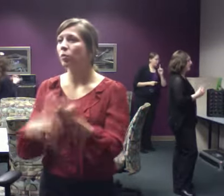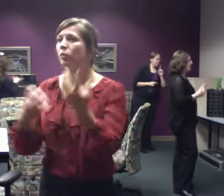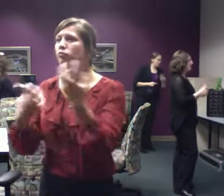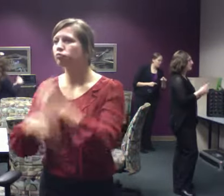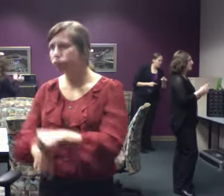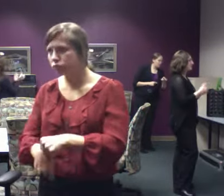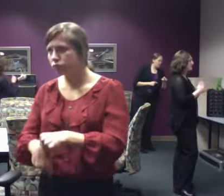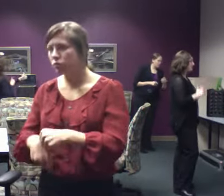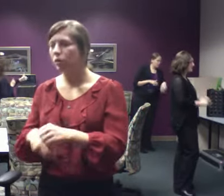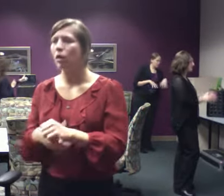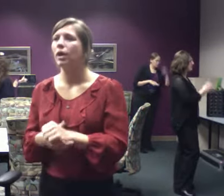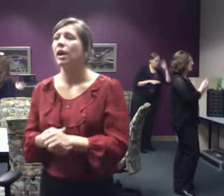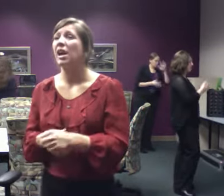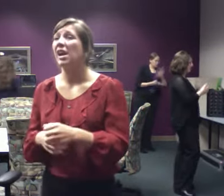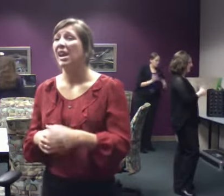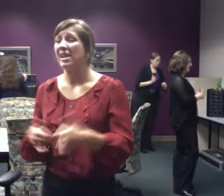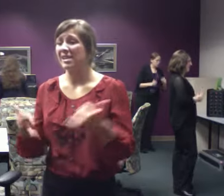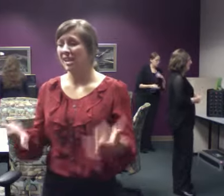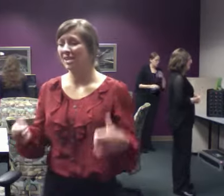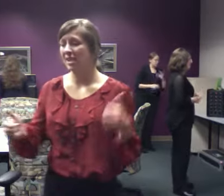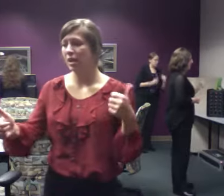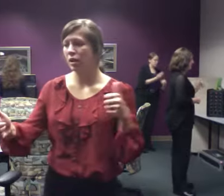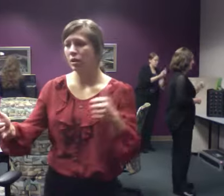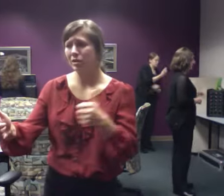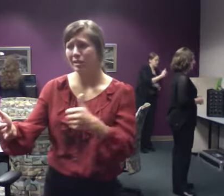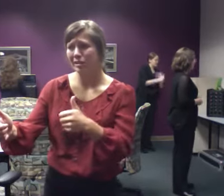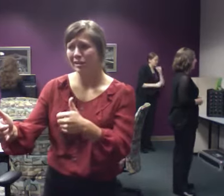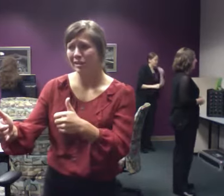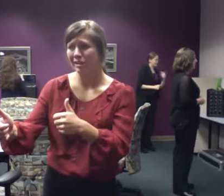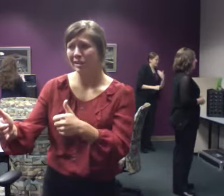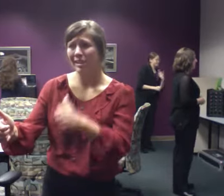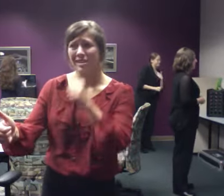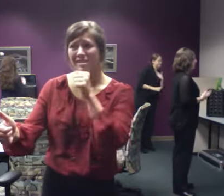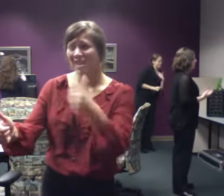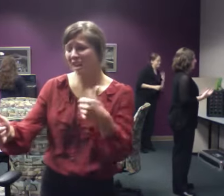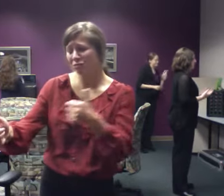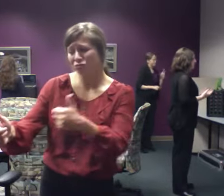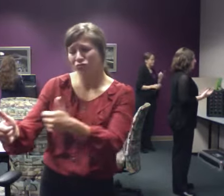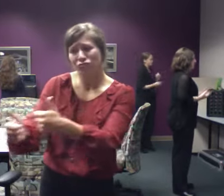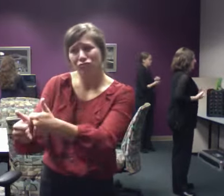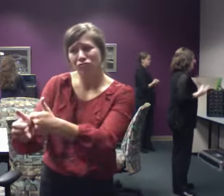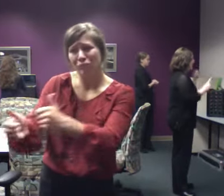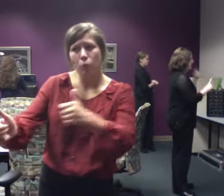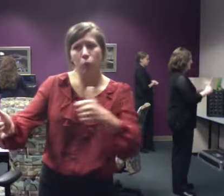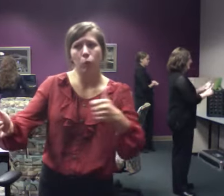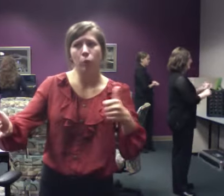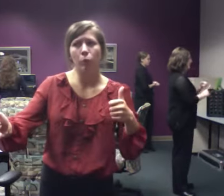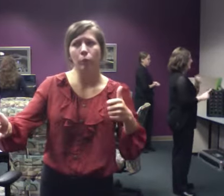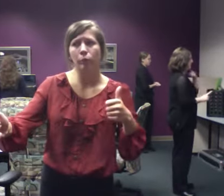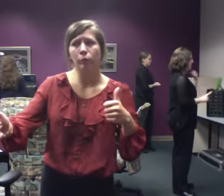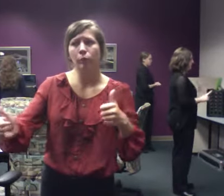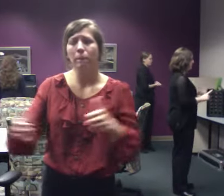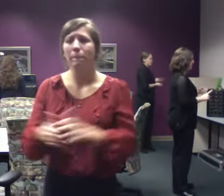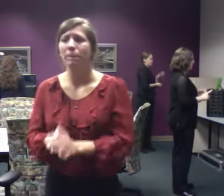Still there today. If you want to see the effects of World War II on the Soviet Union, go to Russia today. Boris Yeltsin will still tell you a lot